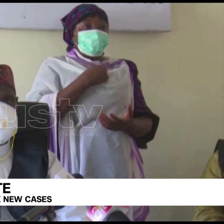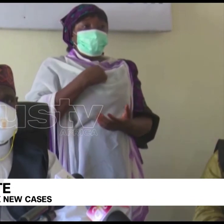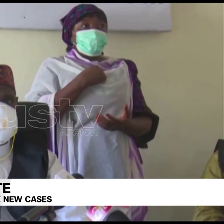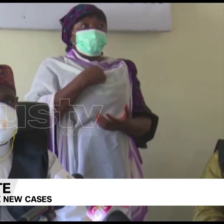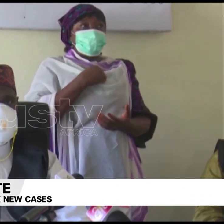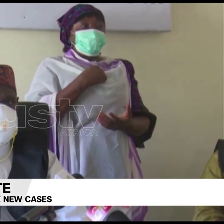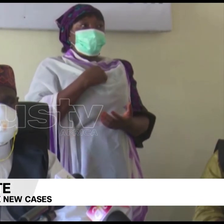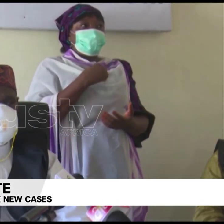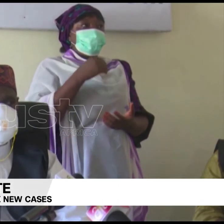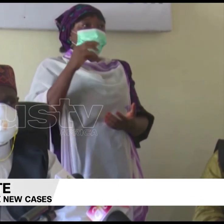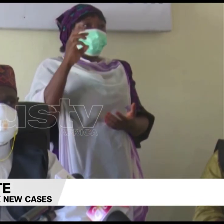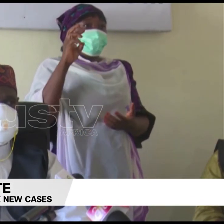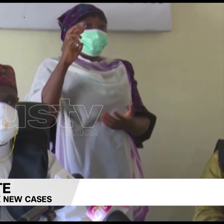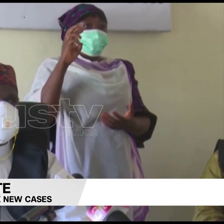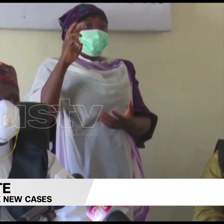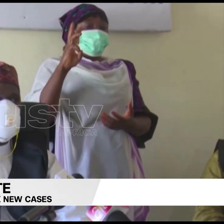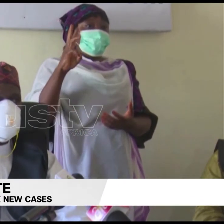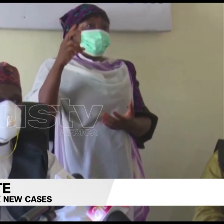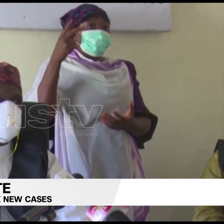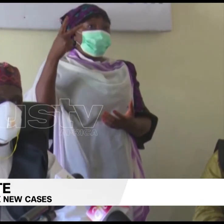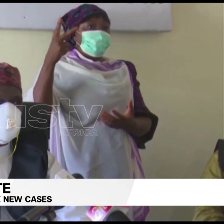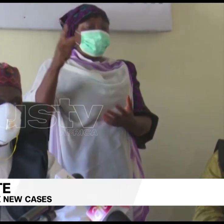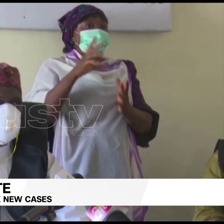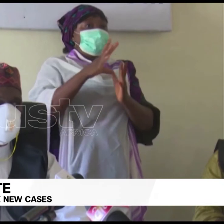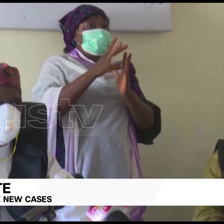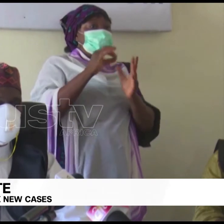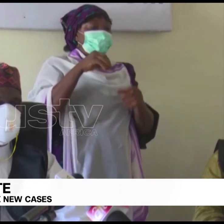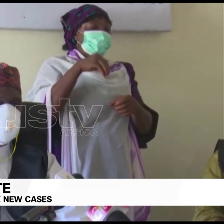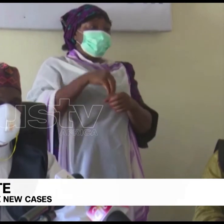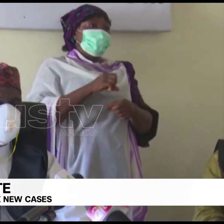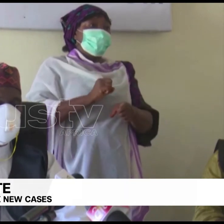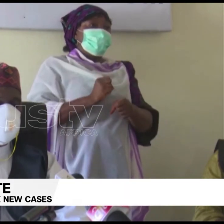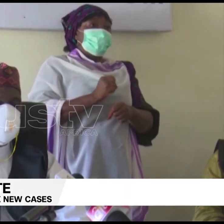63 samples to the lab in Abuja 3 days ago.